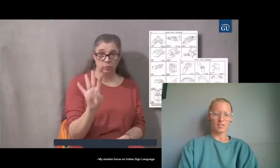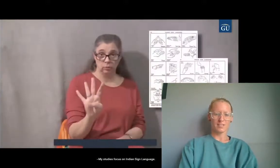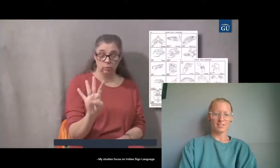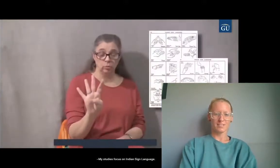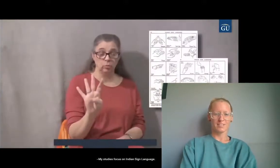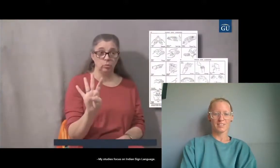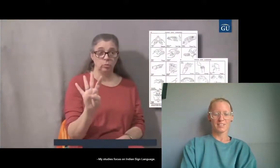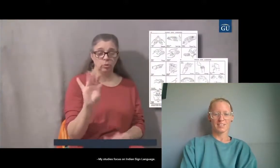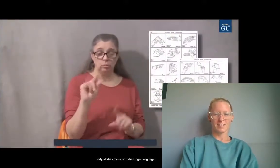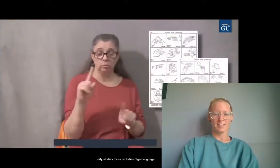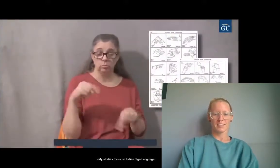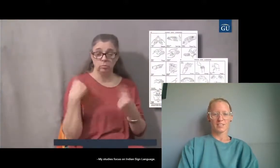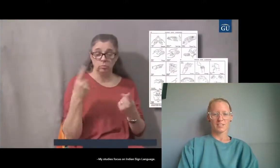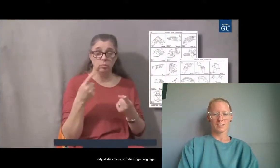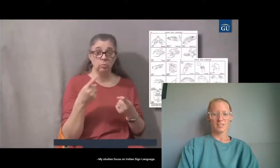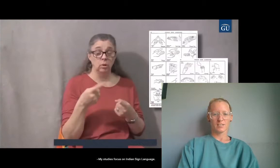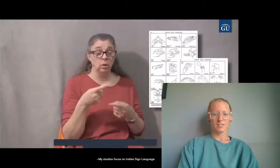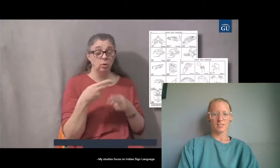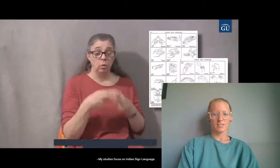ethnicities.